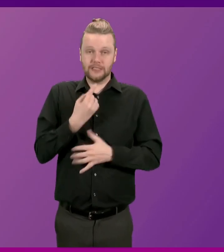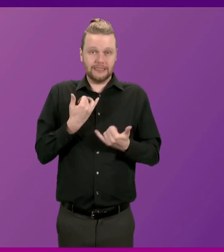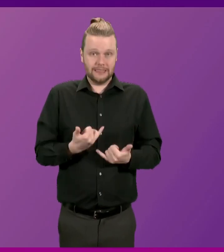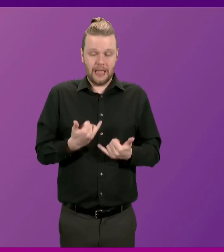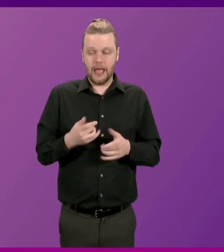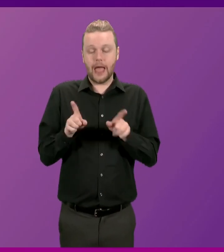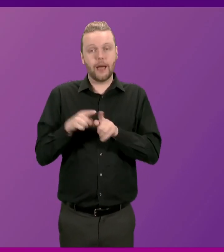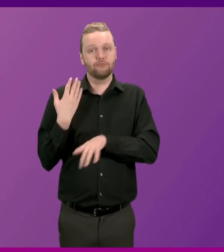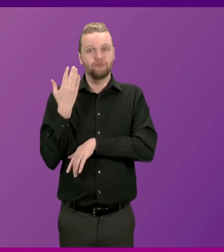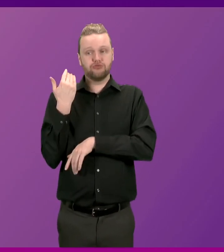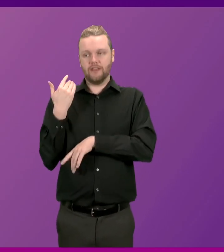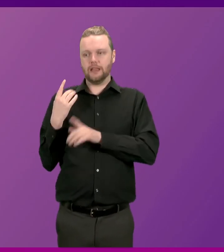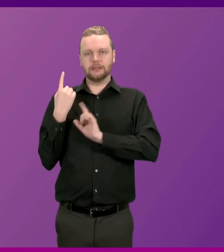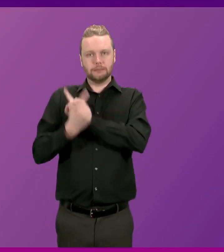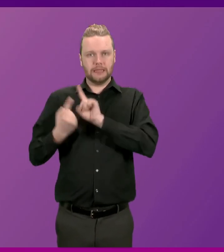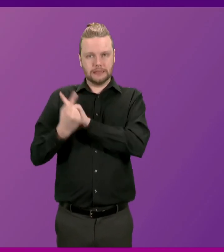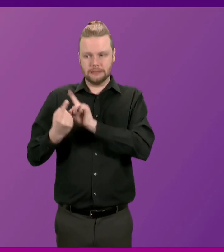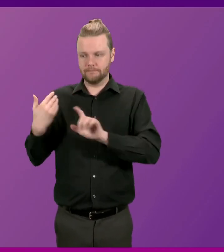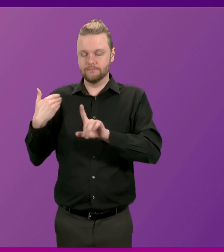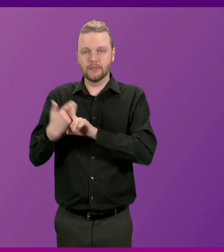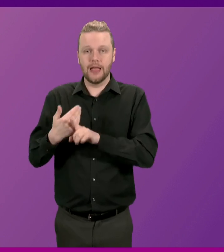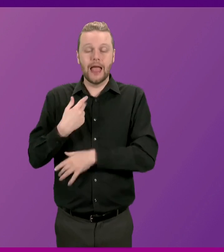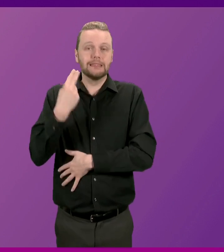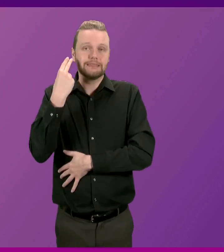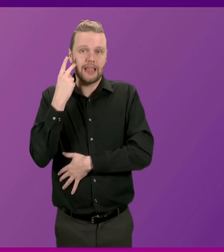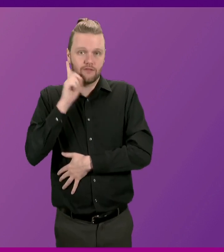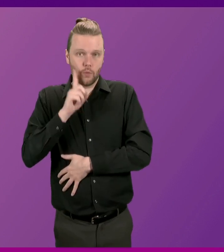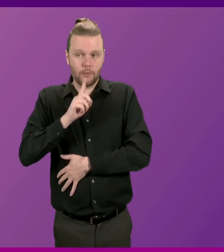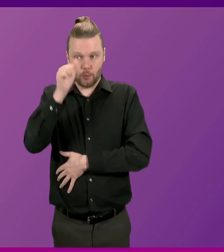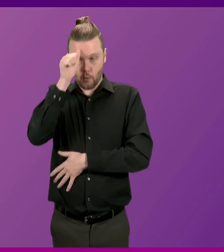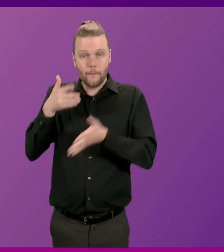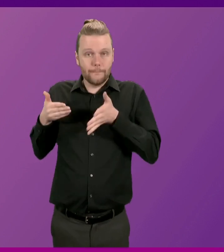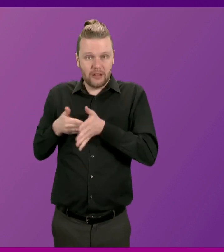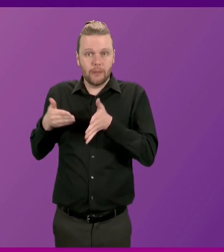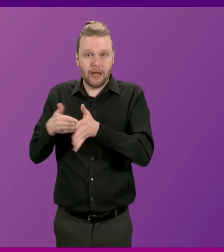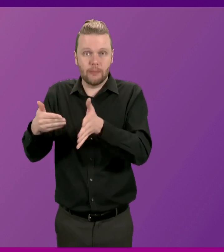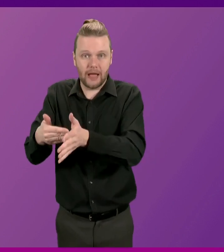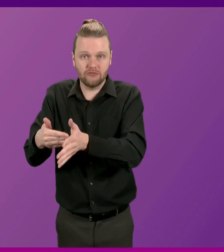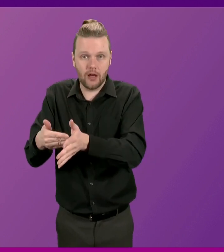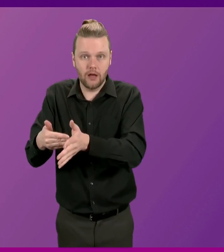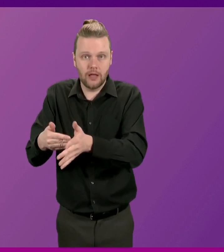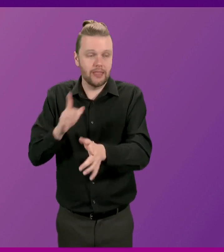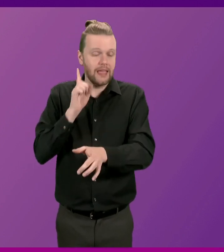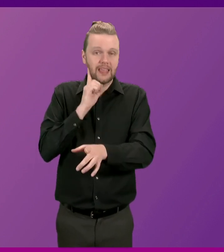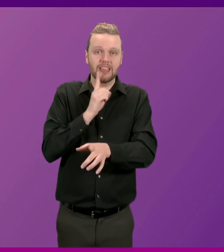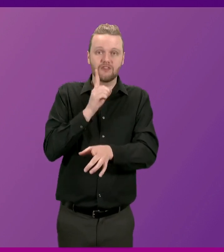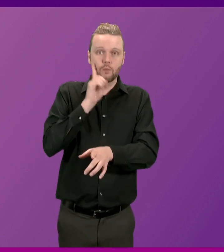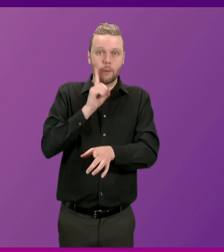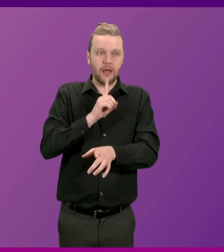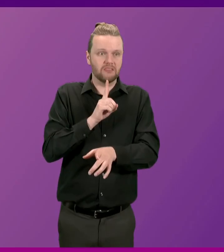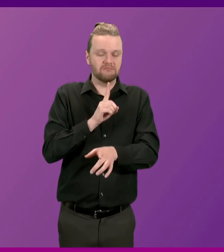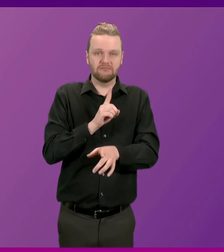committee sessions, we've heard deaf women face barriers that hearing women do not necessarily